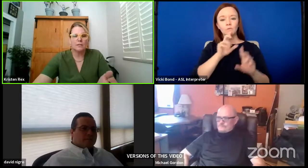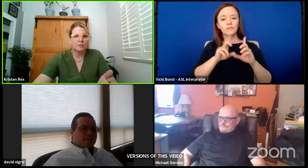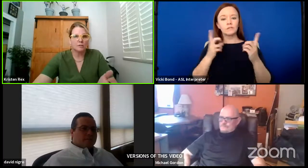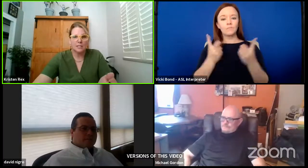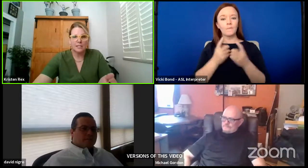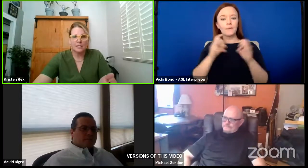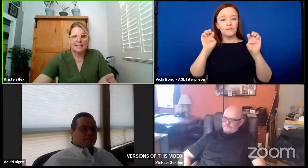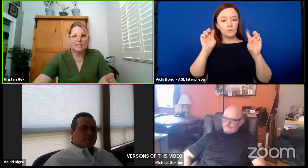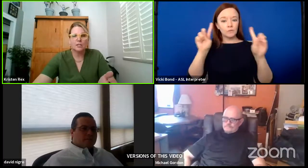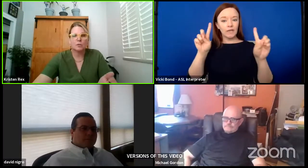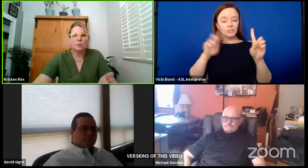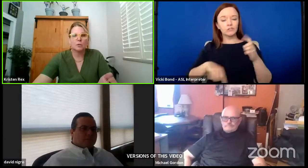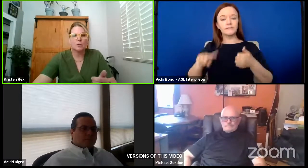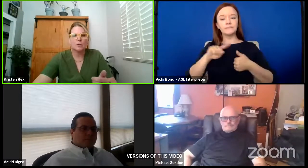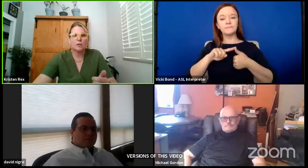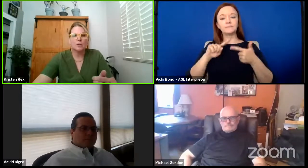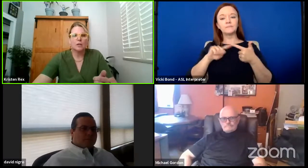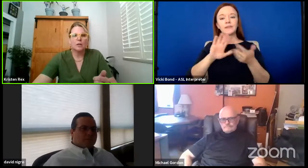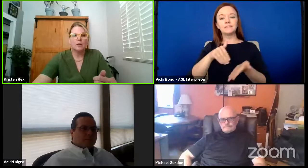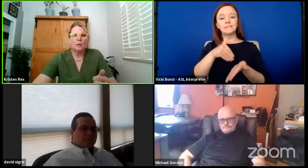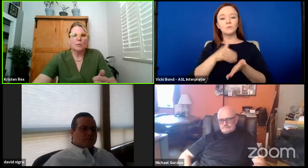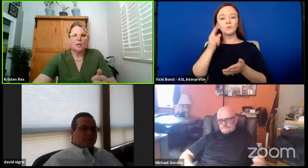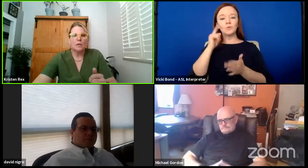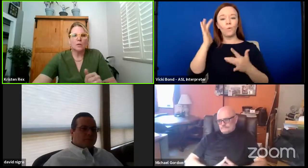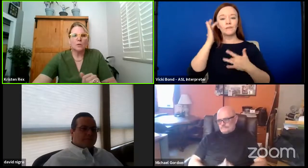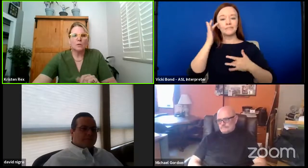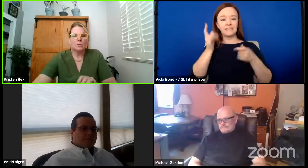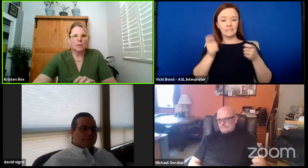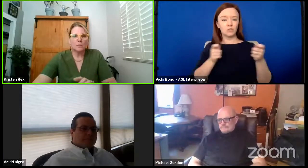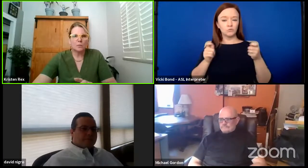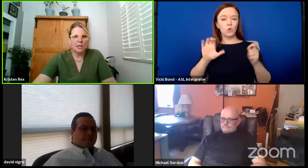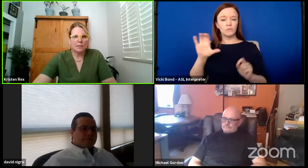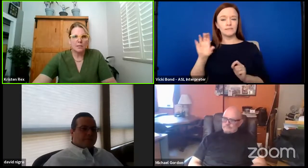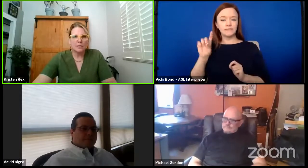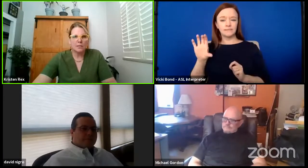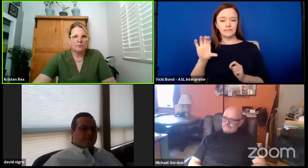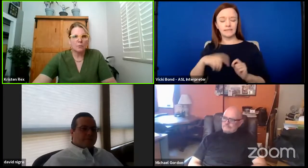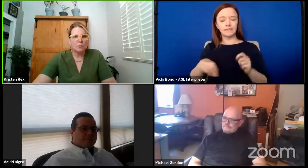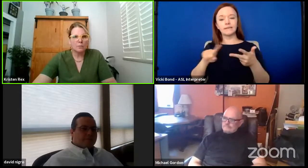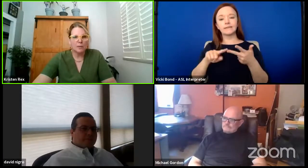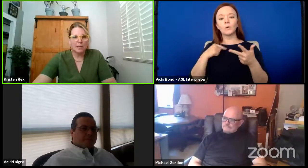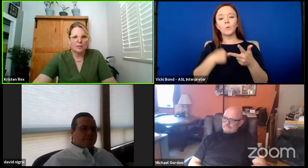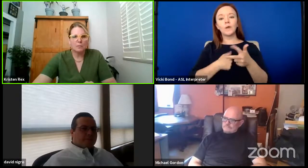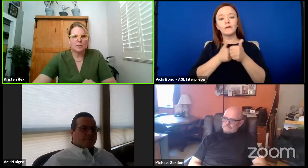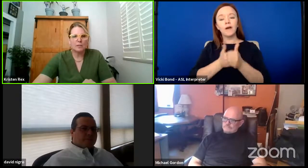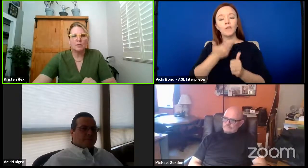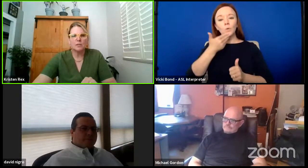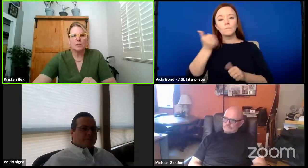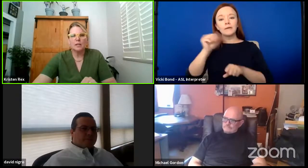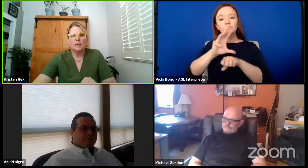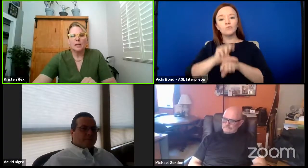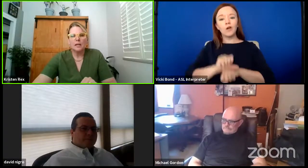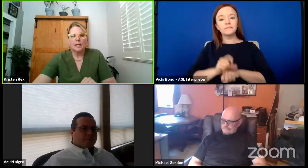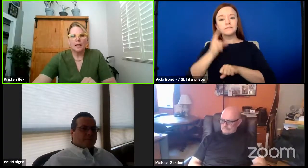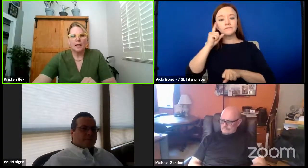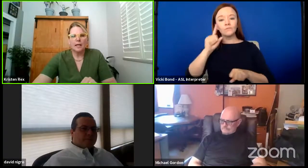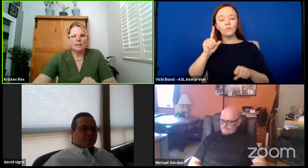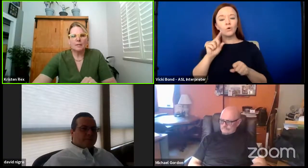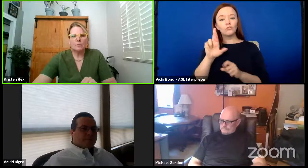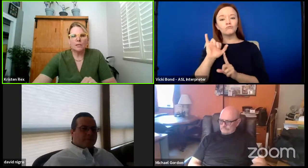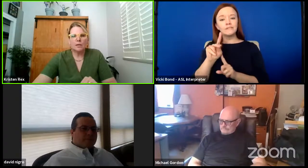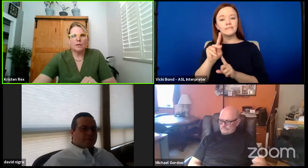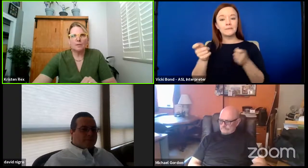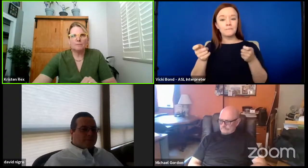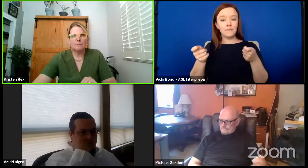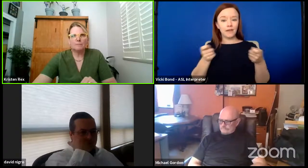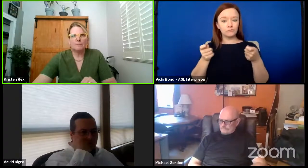the Center for Disease Control. We used best practices from risk management,